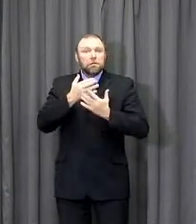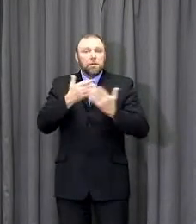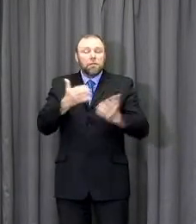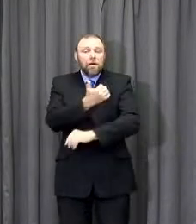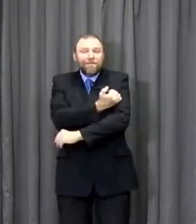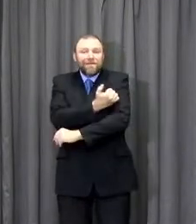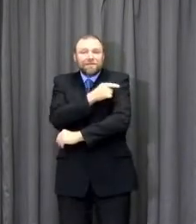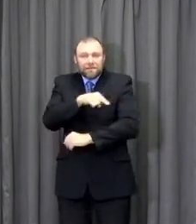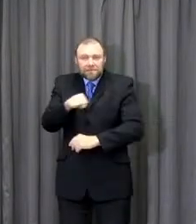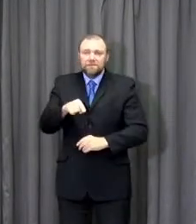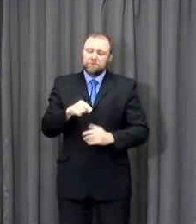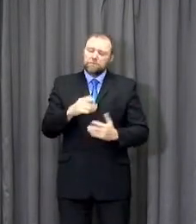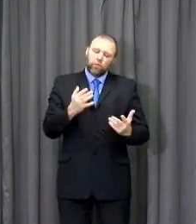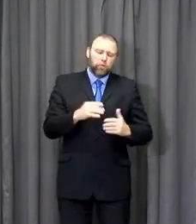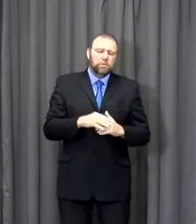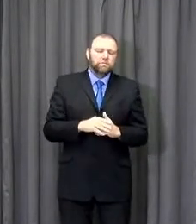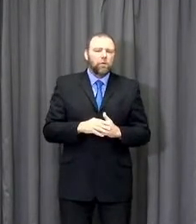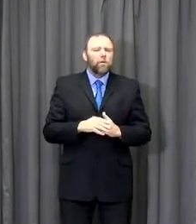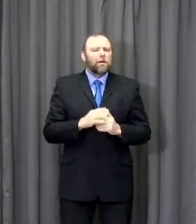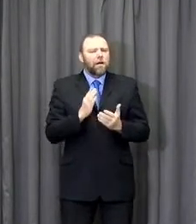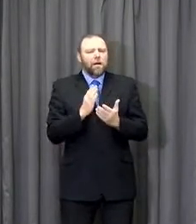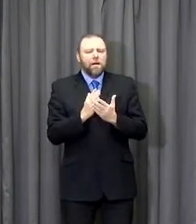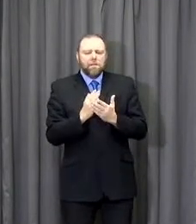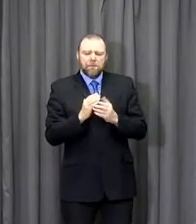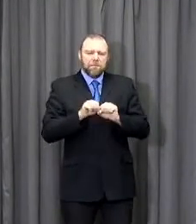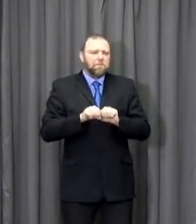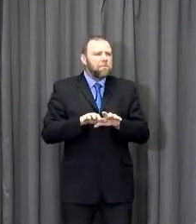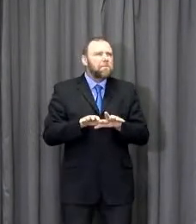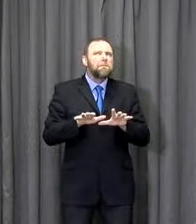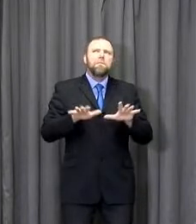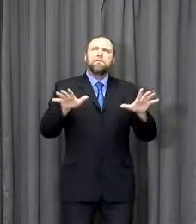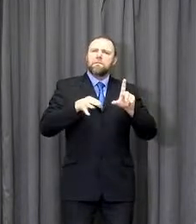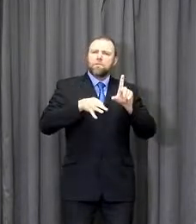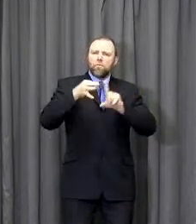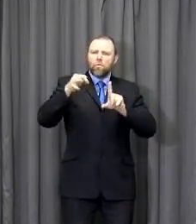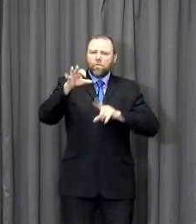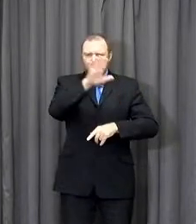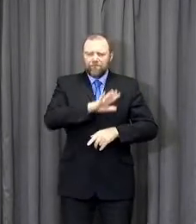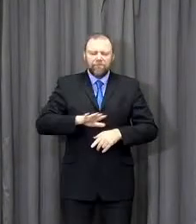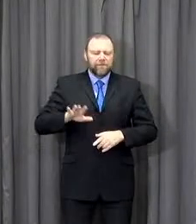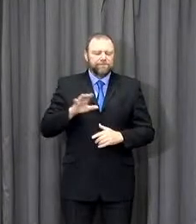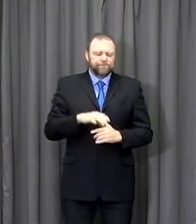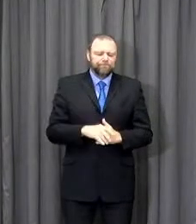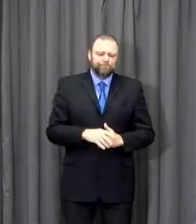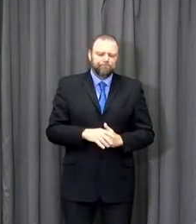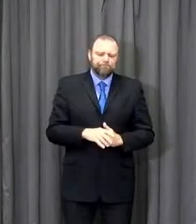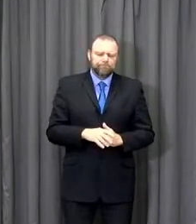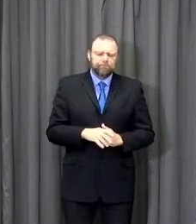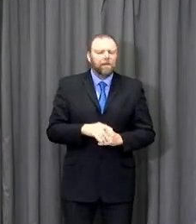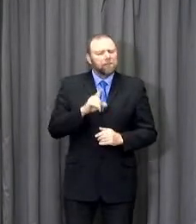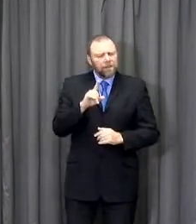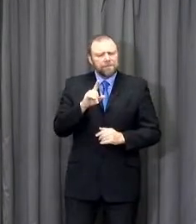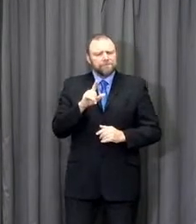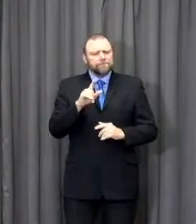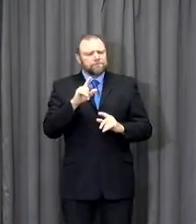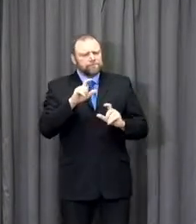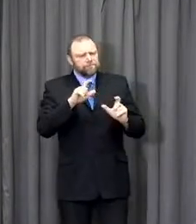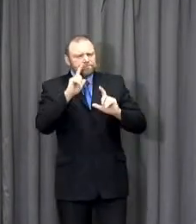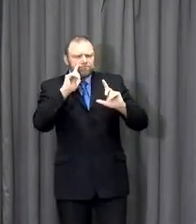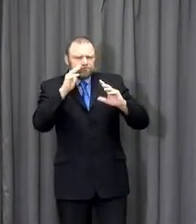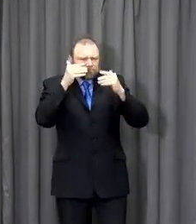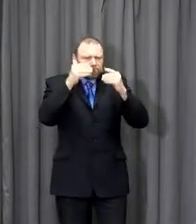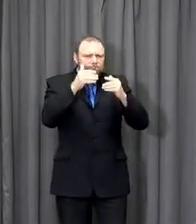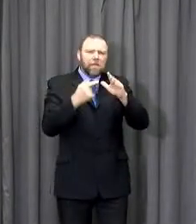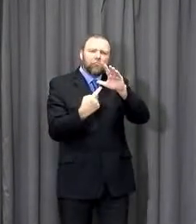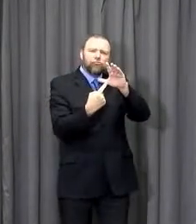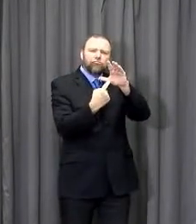progress as well. So coverage is improving markedly. We're still focusing very much on those